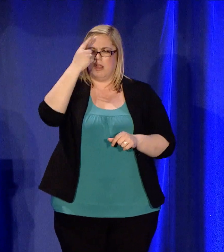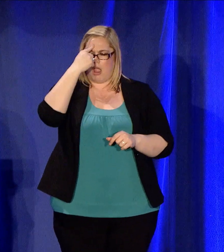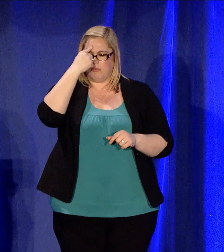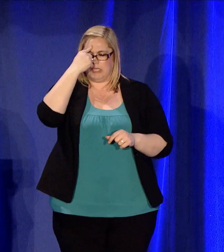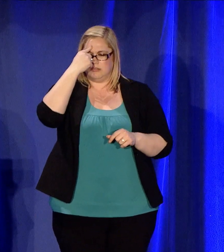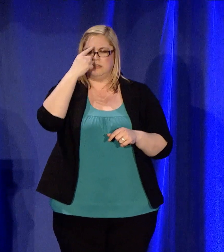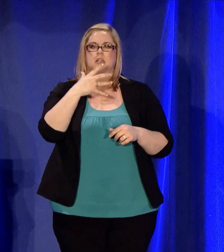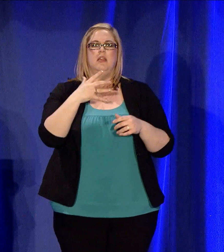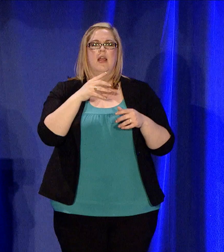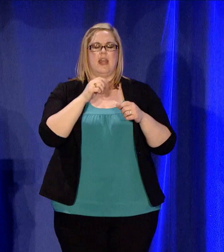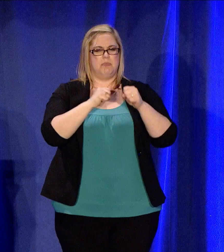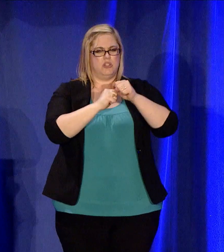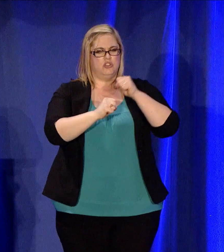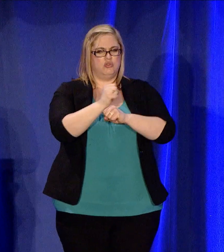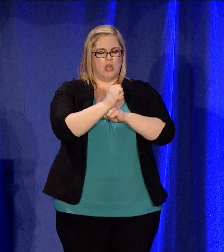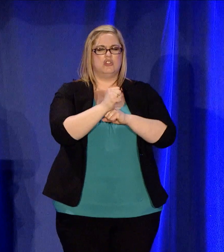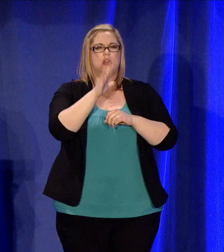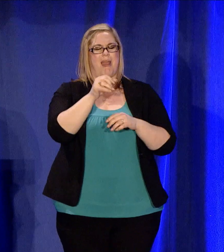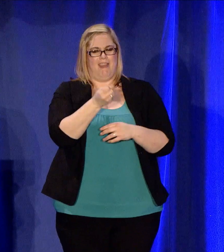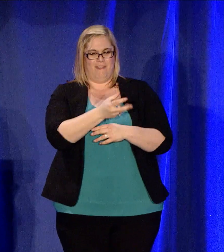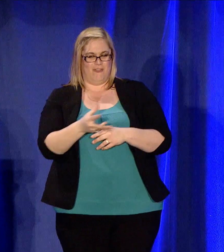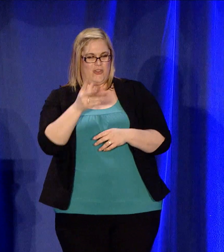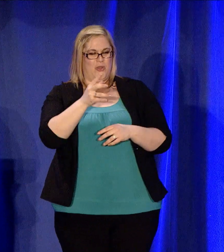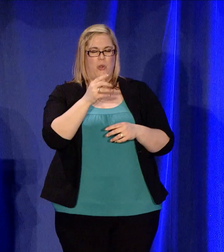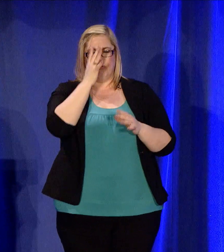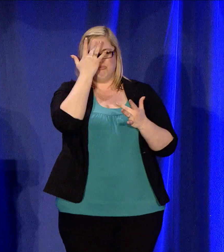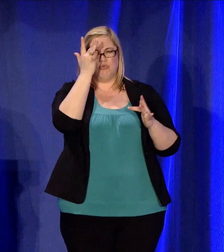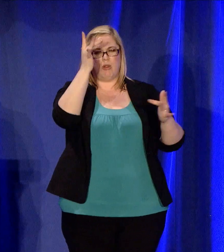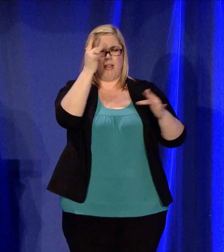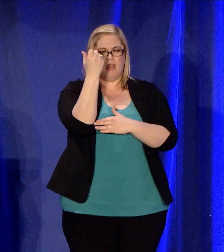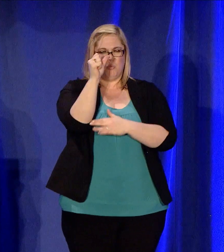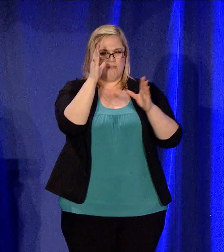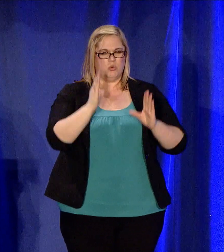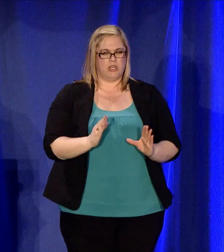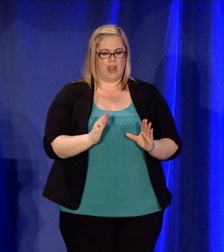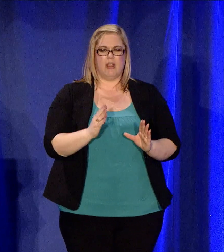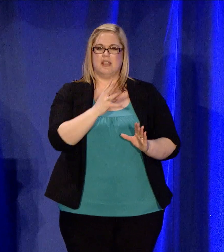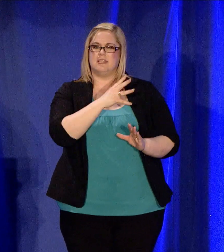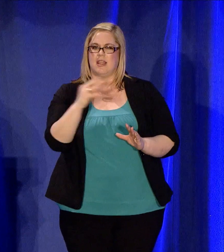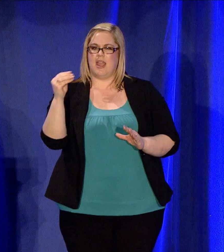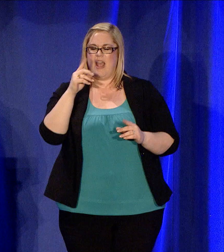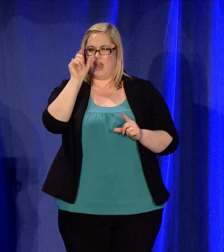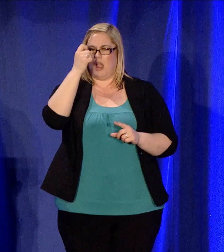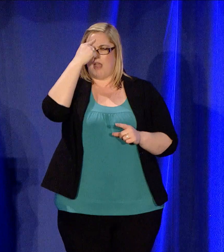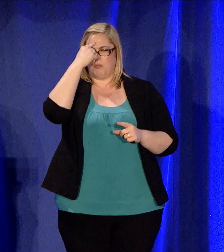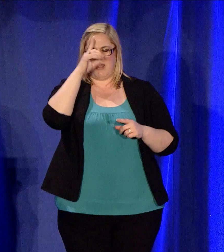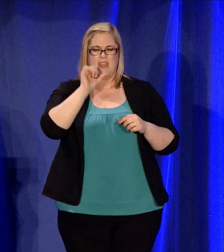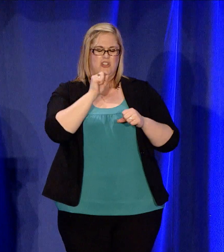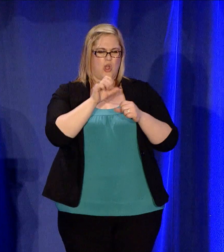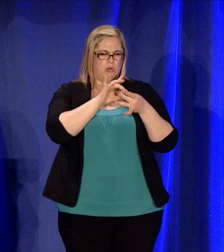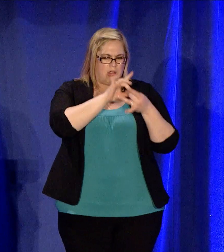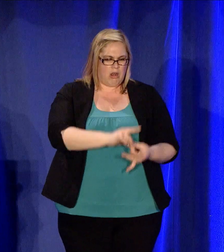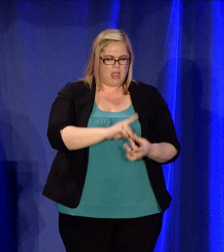few brilliant revolutionaries. A system of checks and balances, a government of the people so awesome